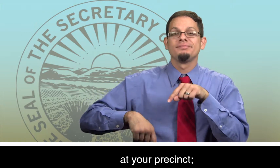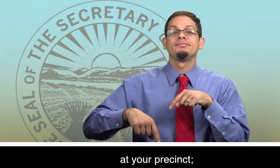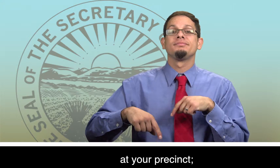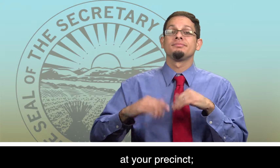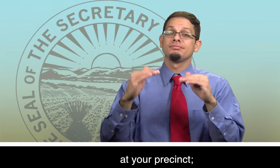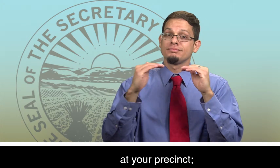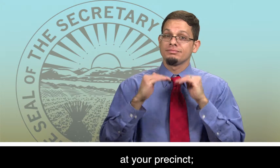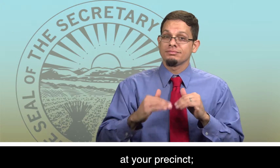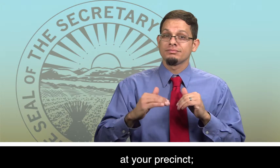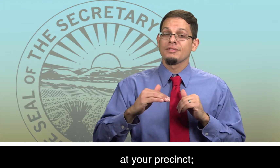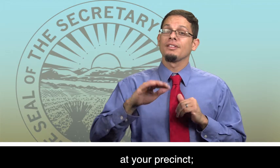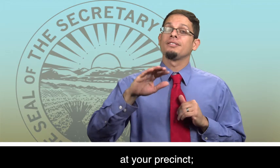precinct,